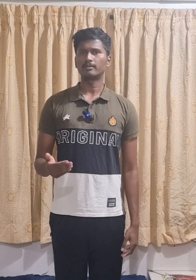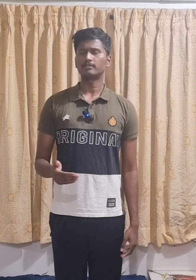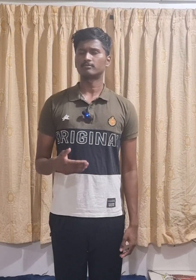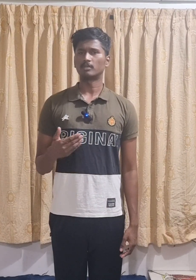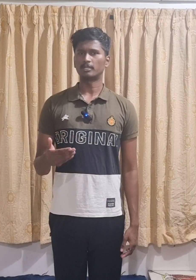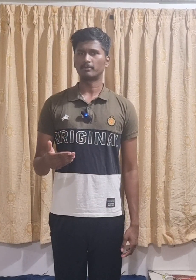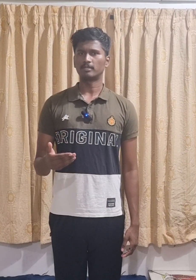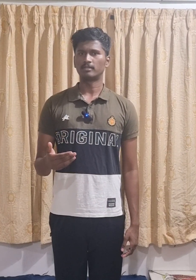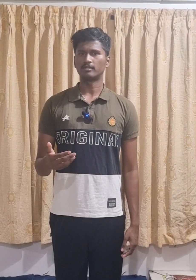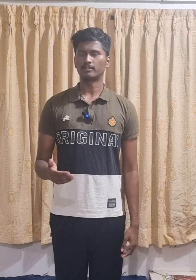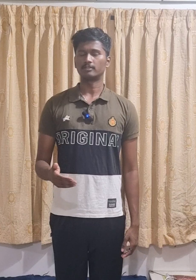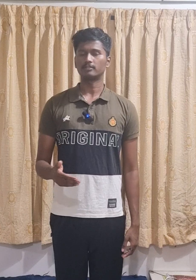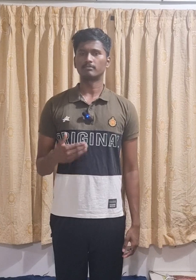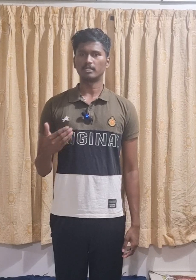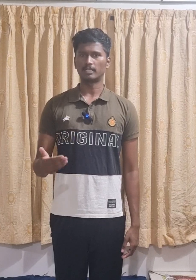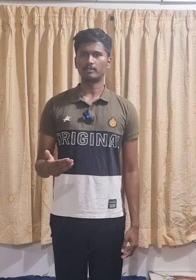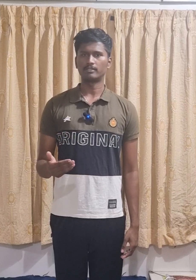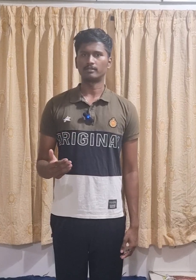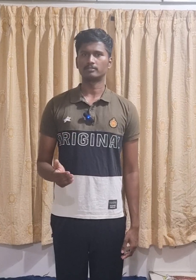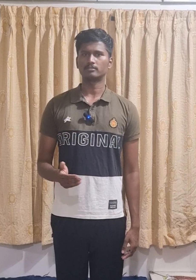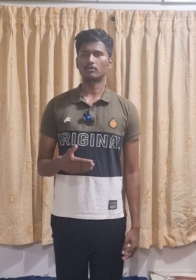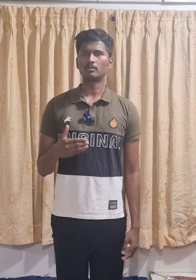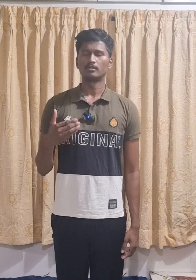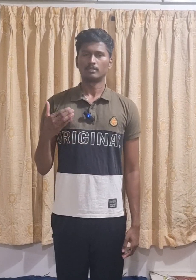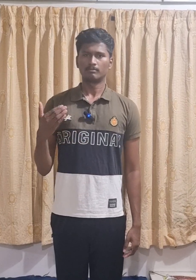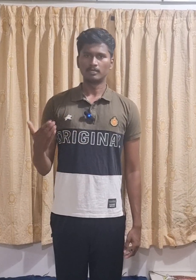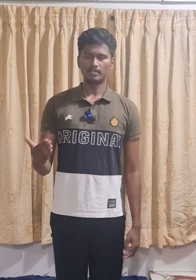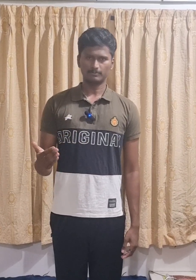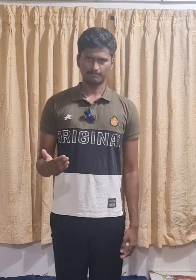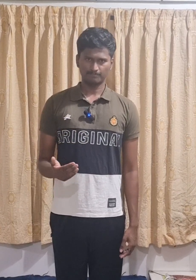inheritance, multiple inheritance, multi-level inheritance, or